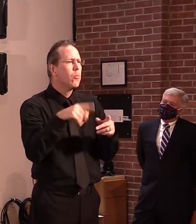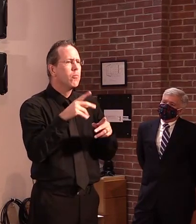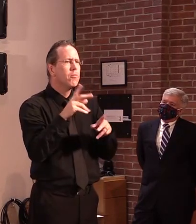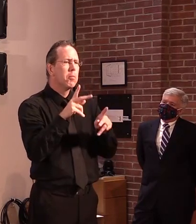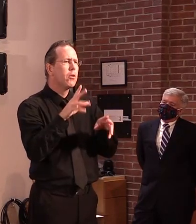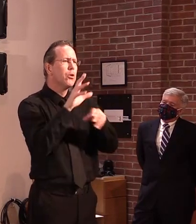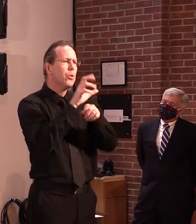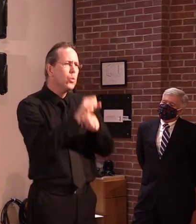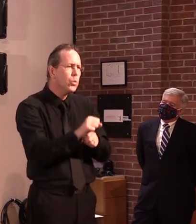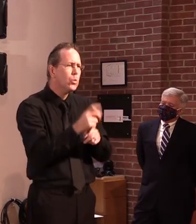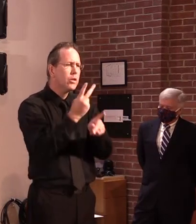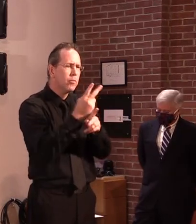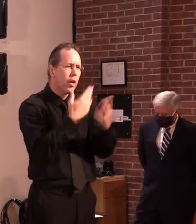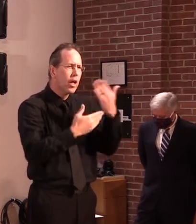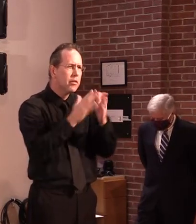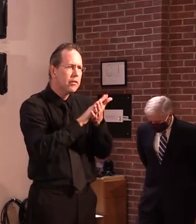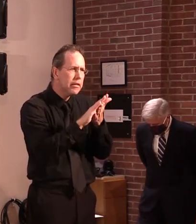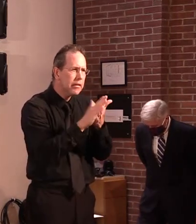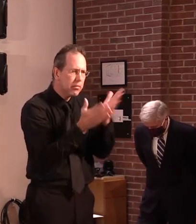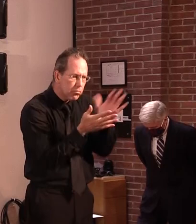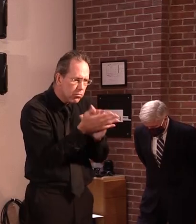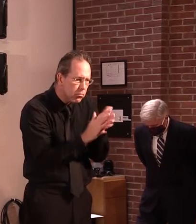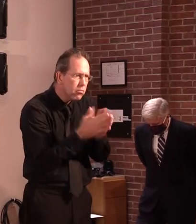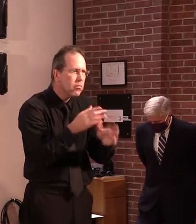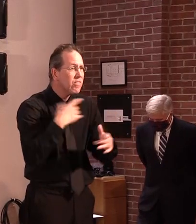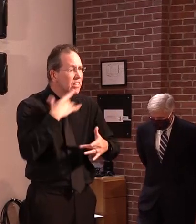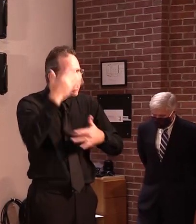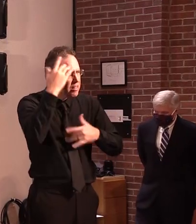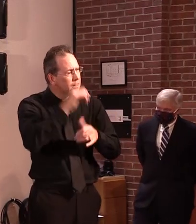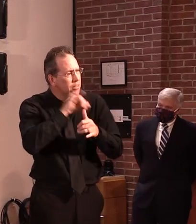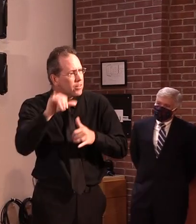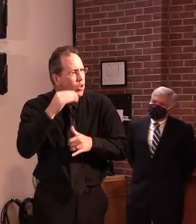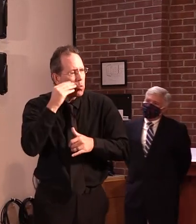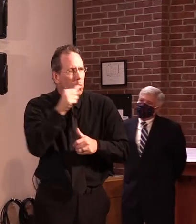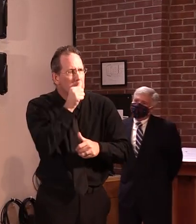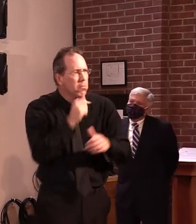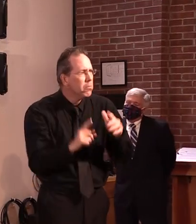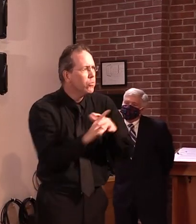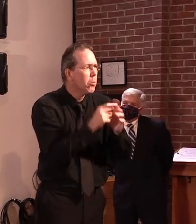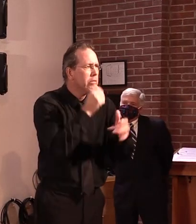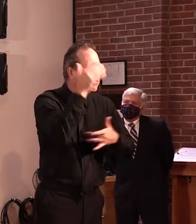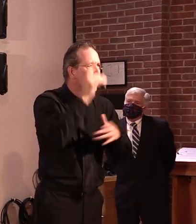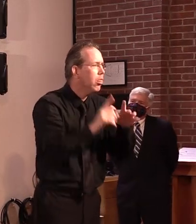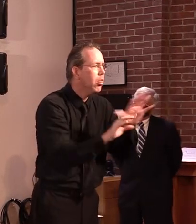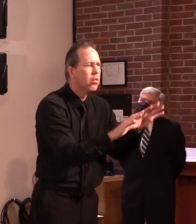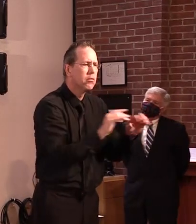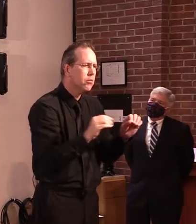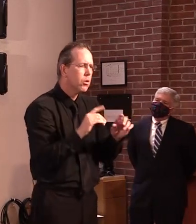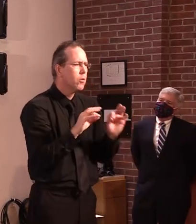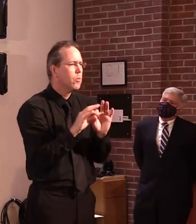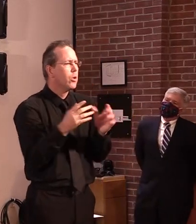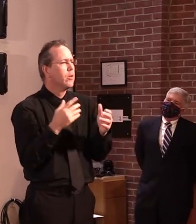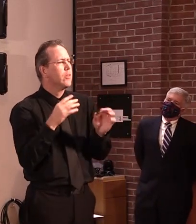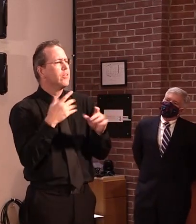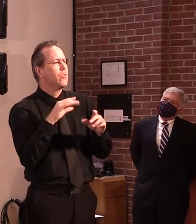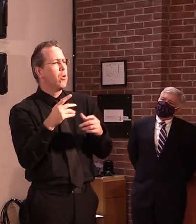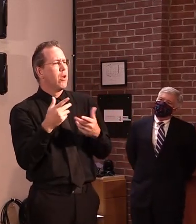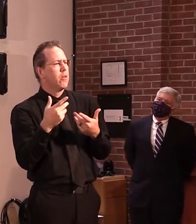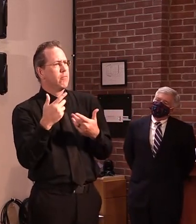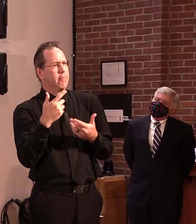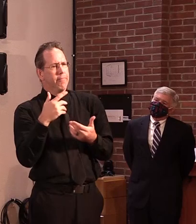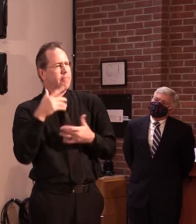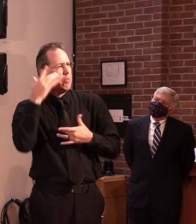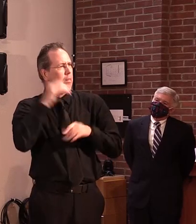sick, physically distancing and masking will reduce the level of flu in the community,